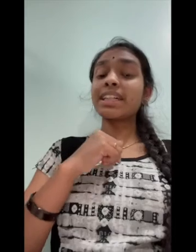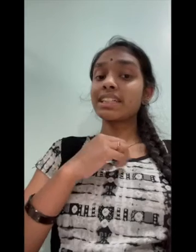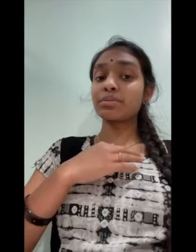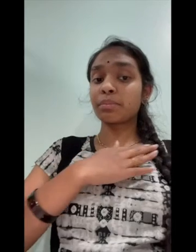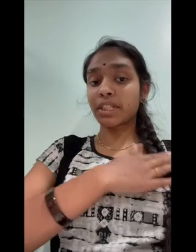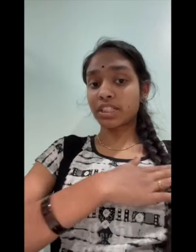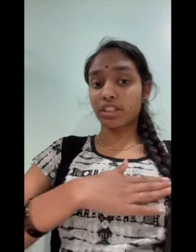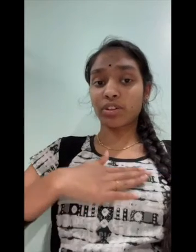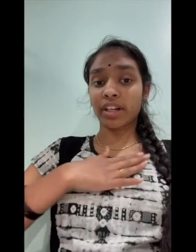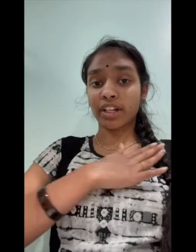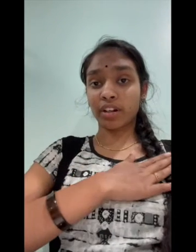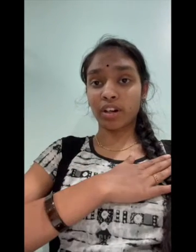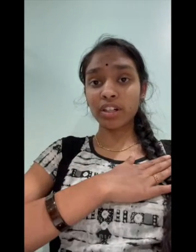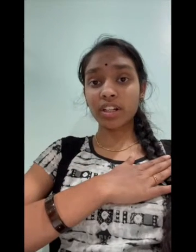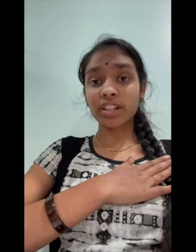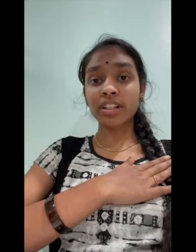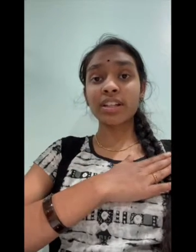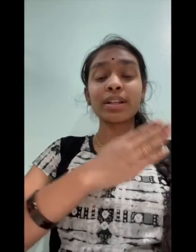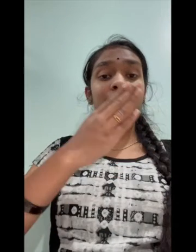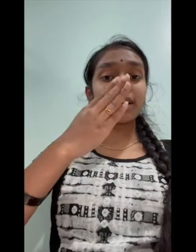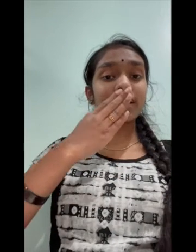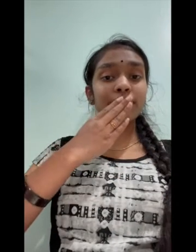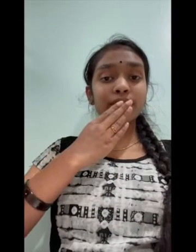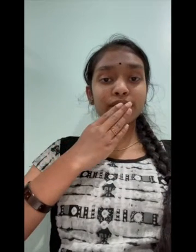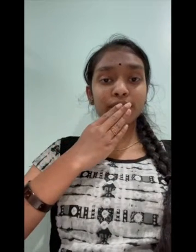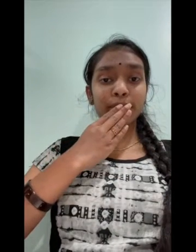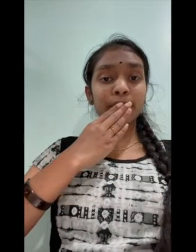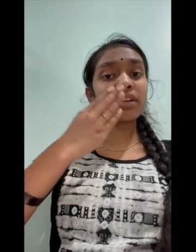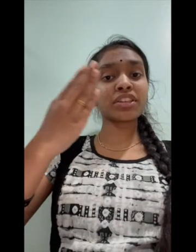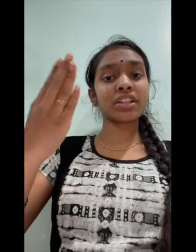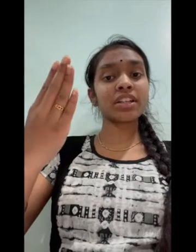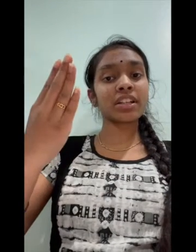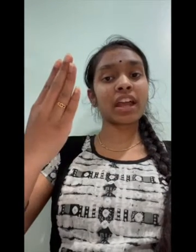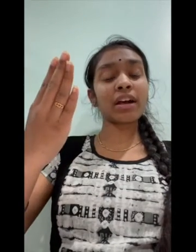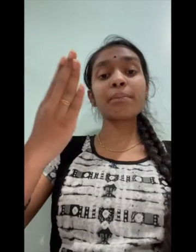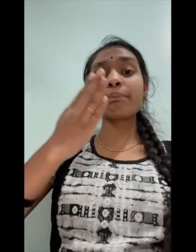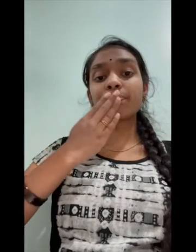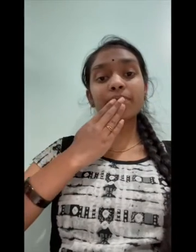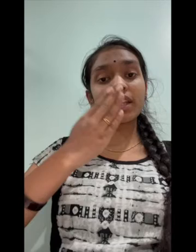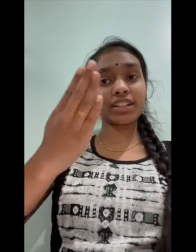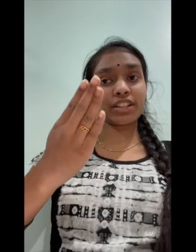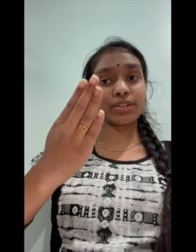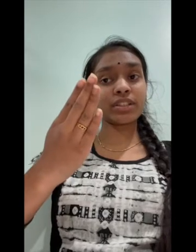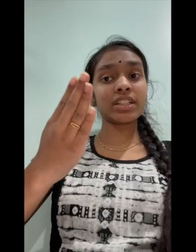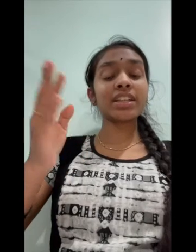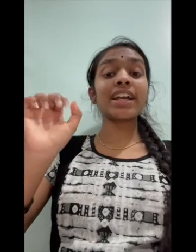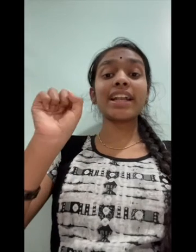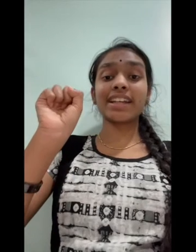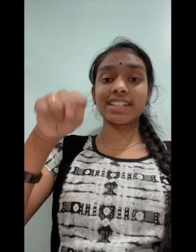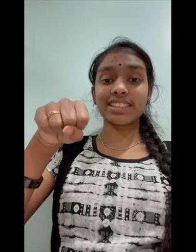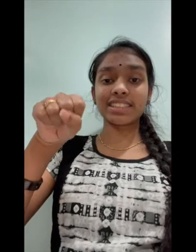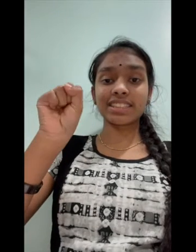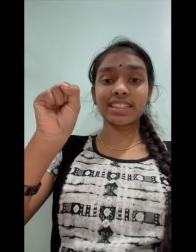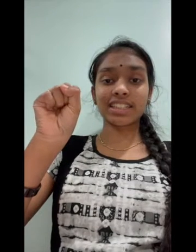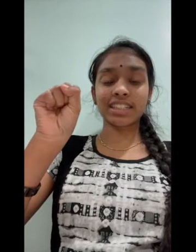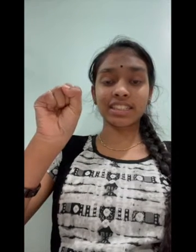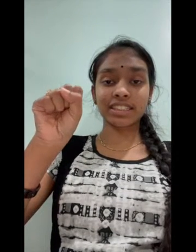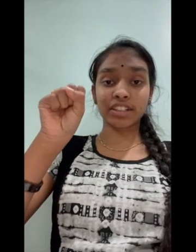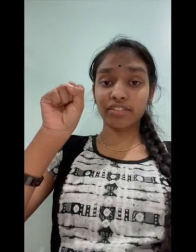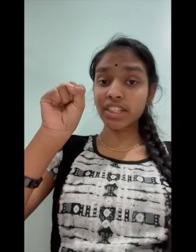Please would be a circle at your heart. Thank you goes from your mouth and up. Thank you. And yes is your fist